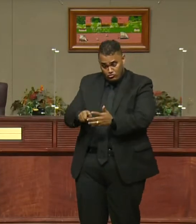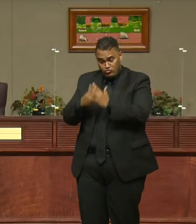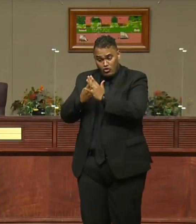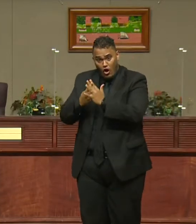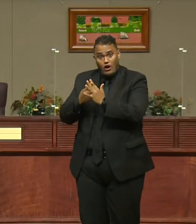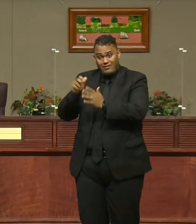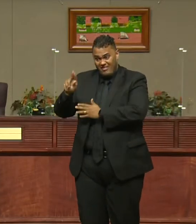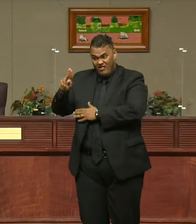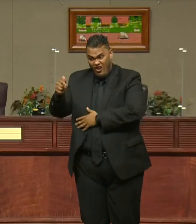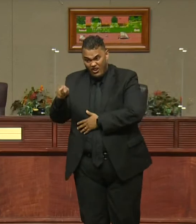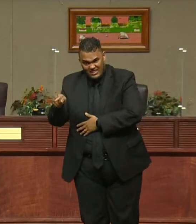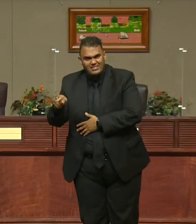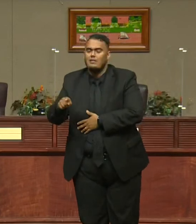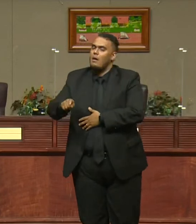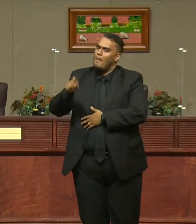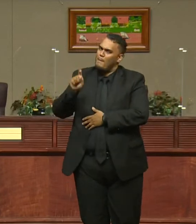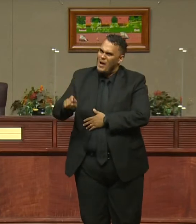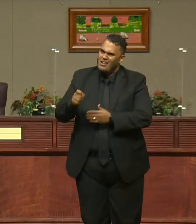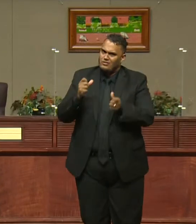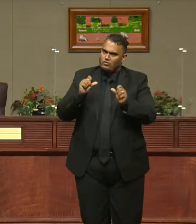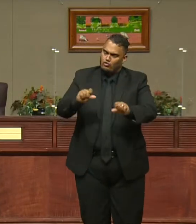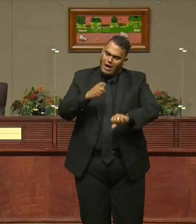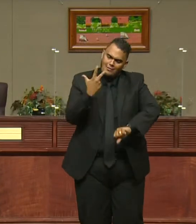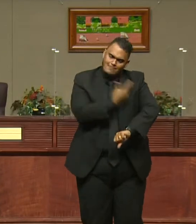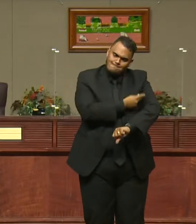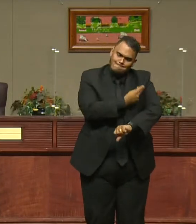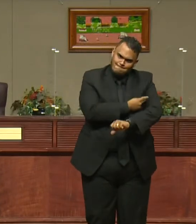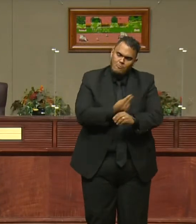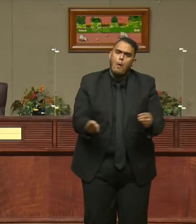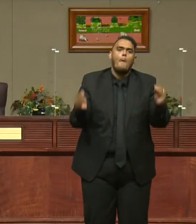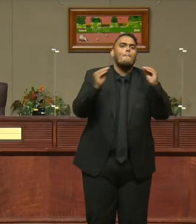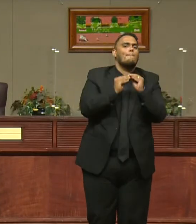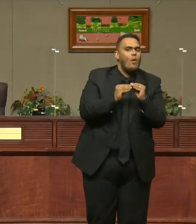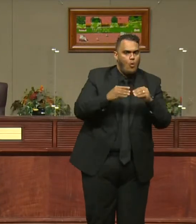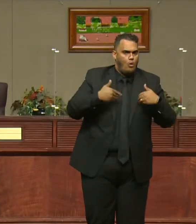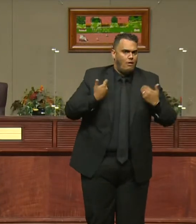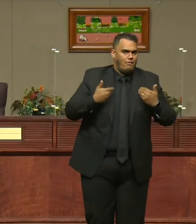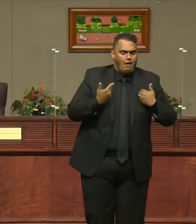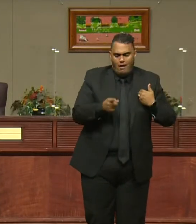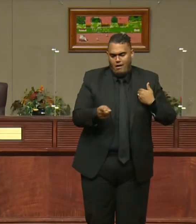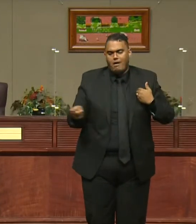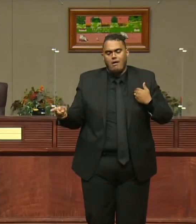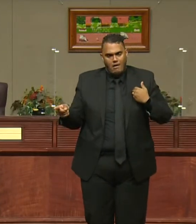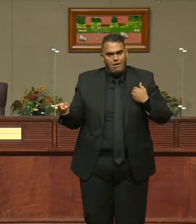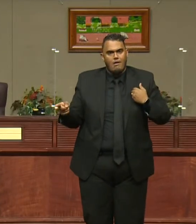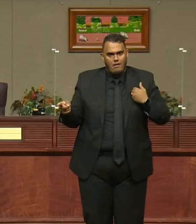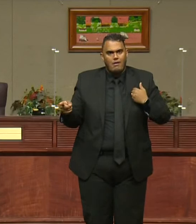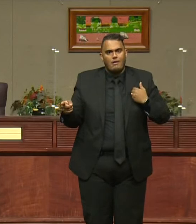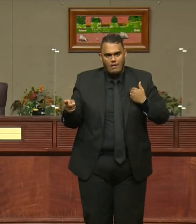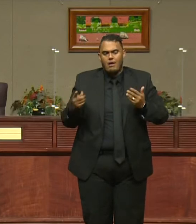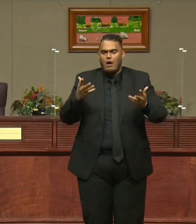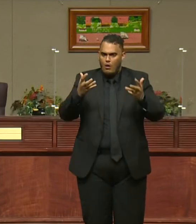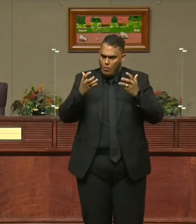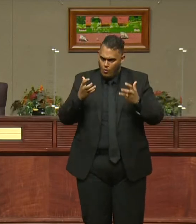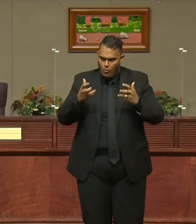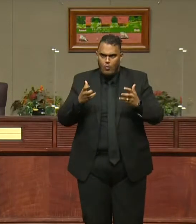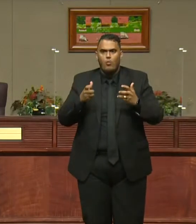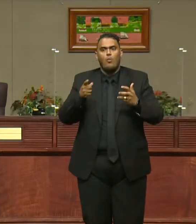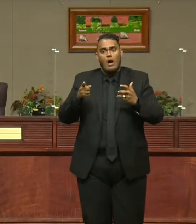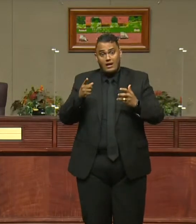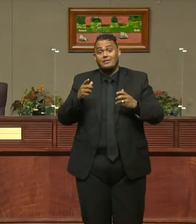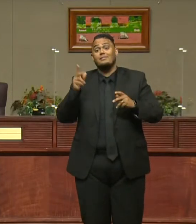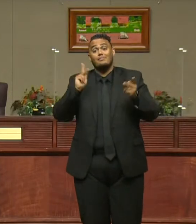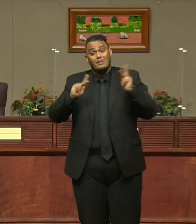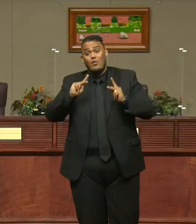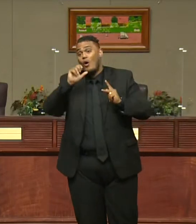we continue to incorporate ages to continue to increase vaccination rates. For the numbers over 16,